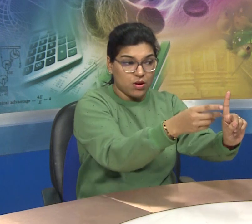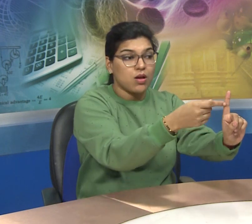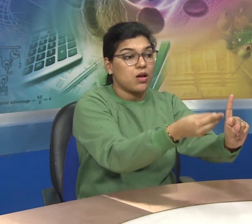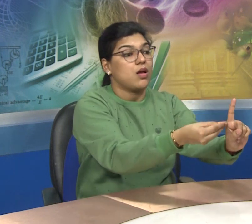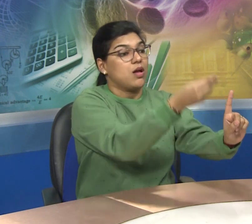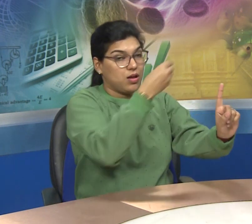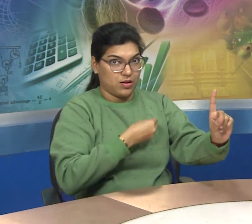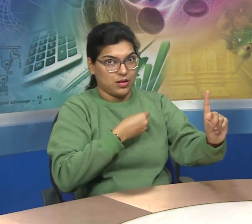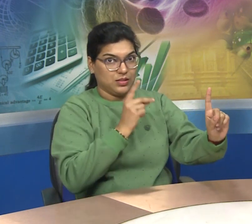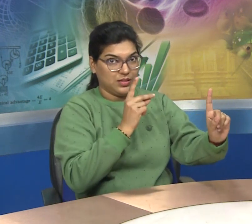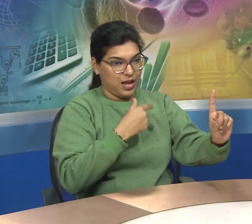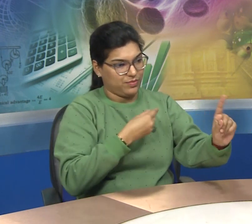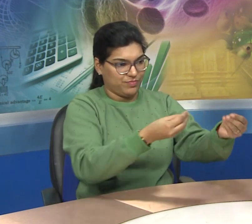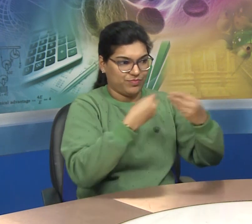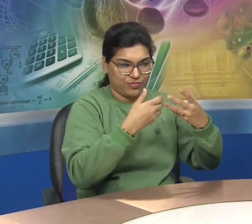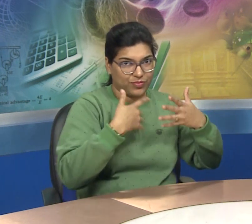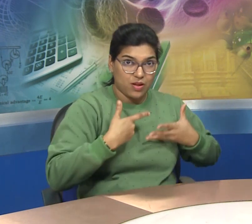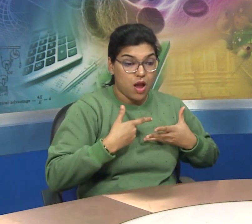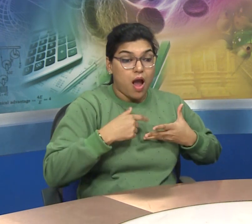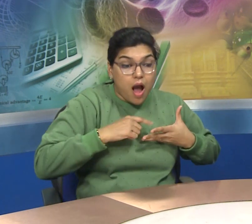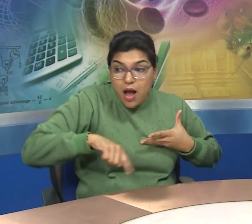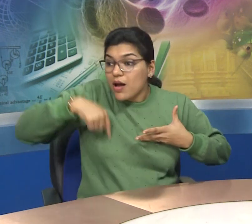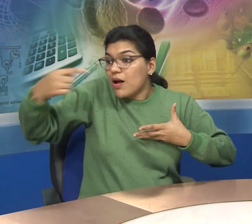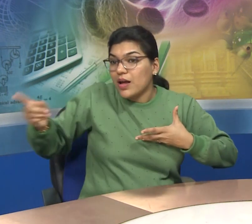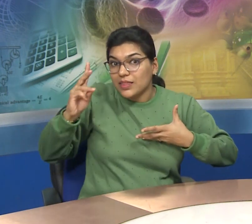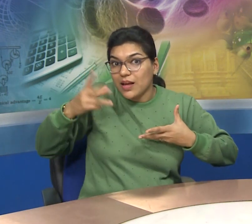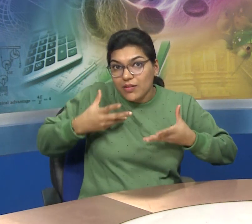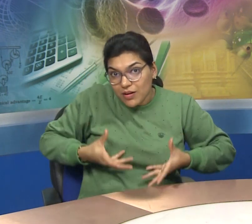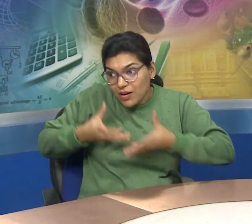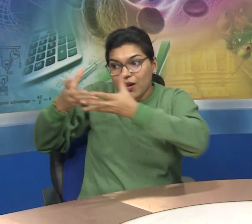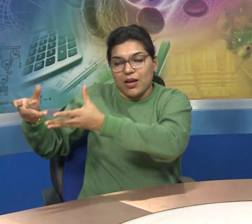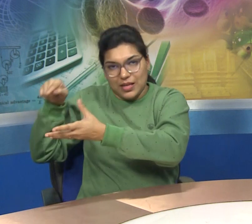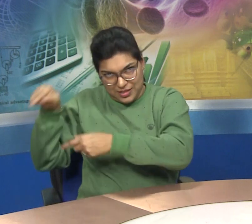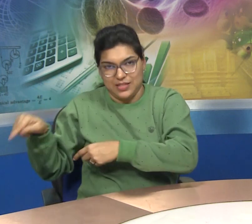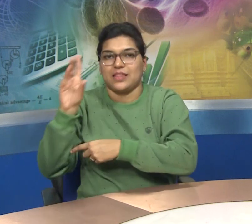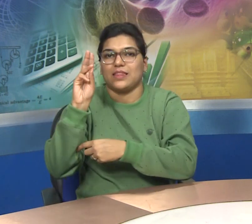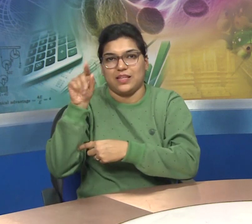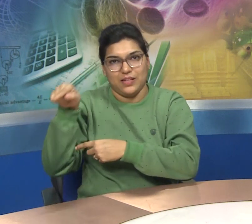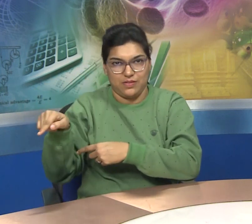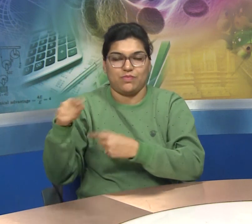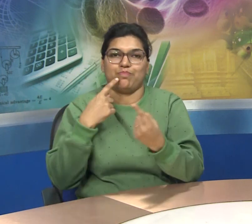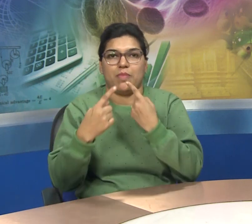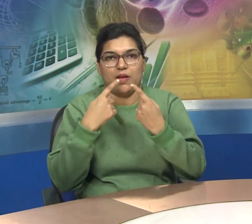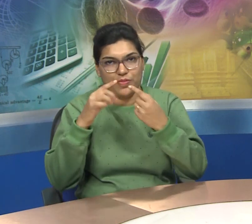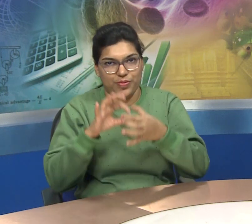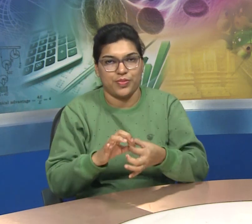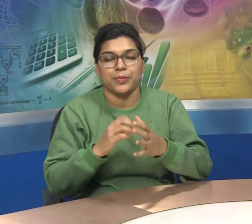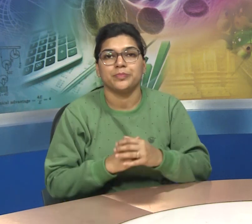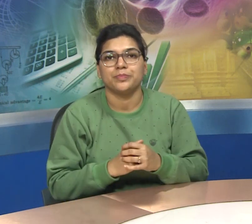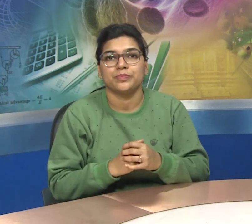tertiary sources. Tertiary sources are based on primary and secondary sources of information